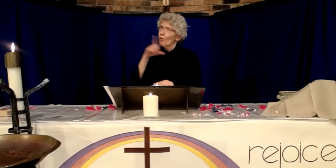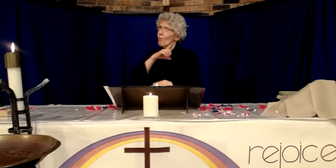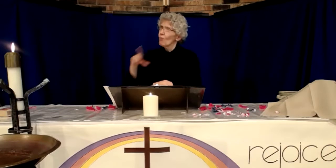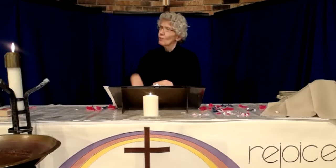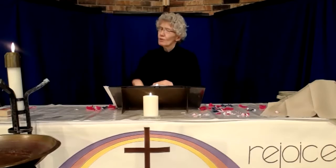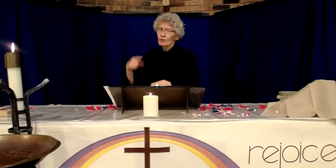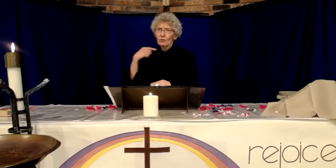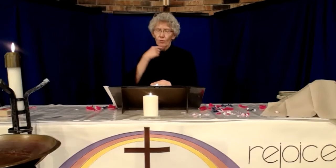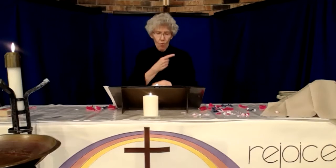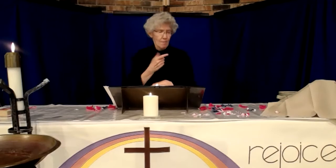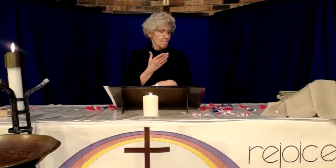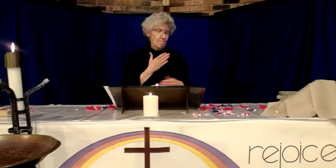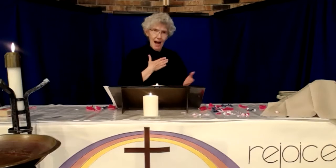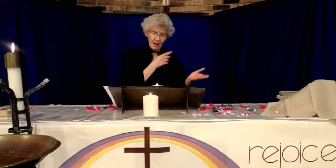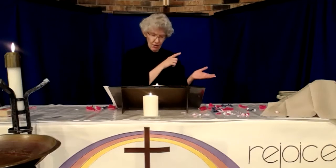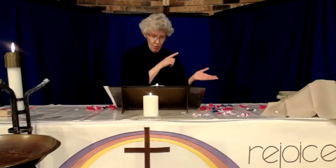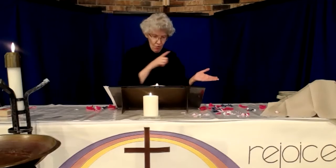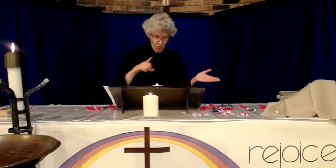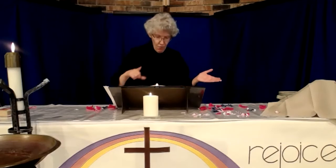"The Lord said to my Lord,